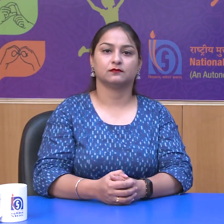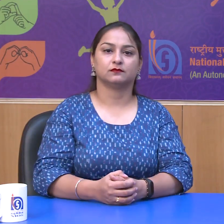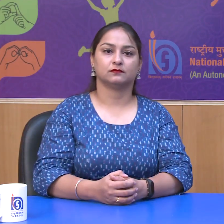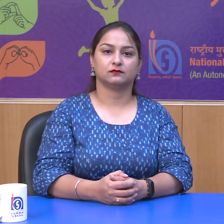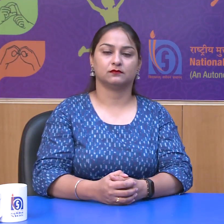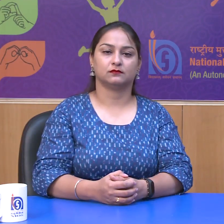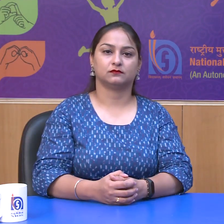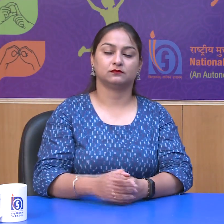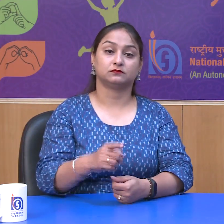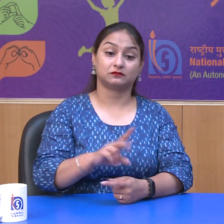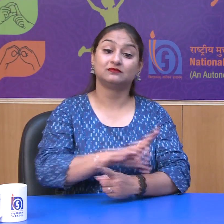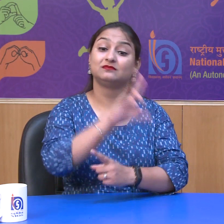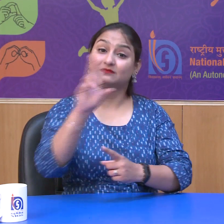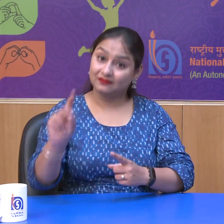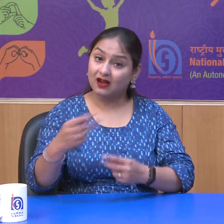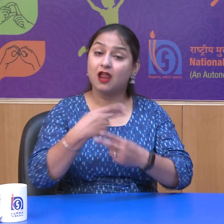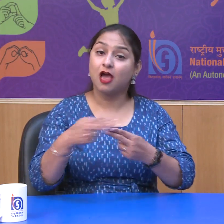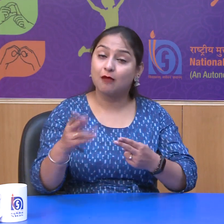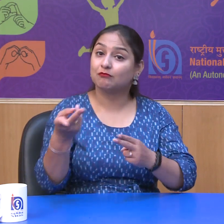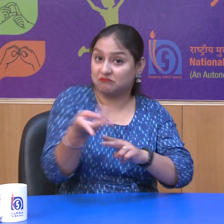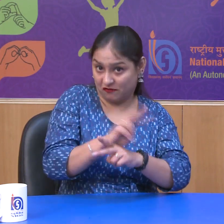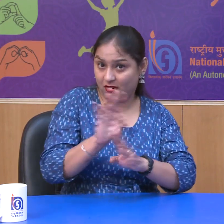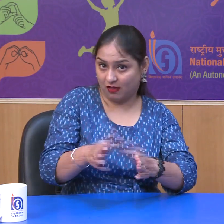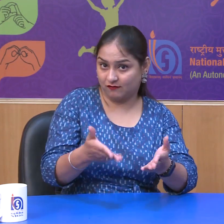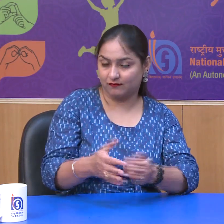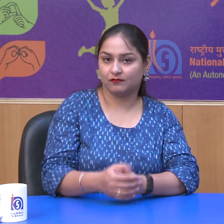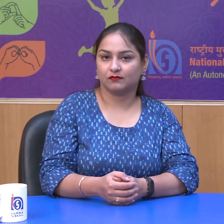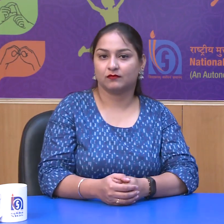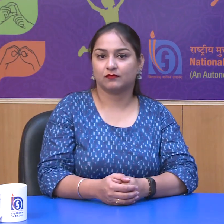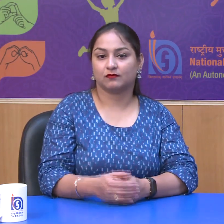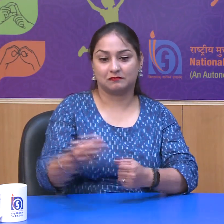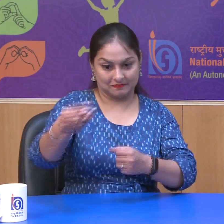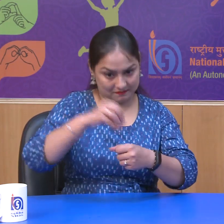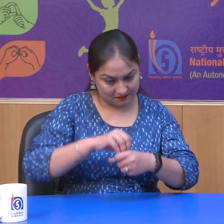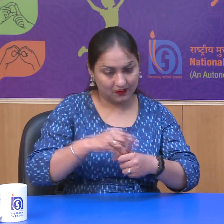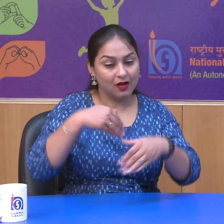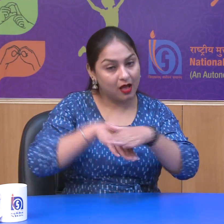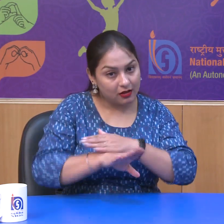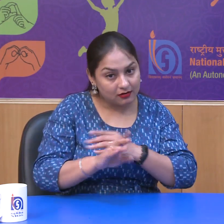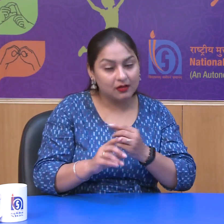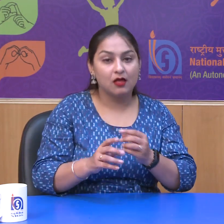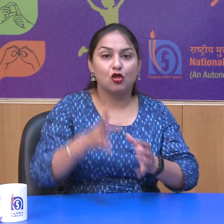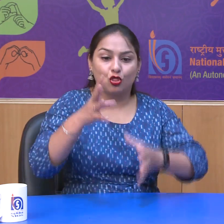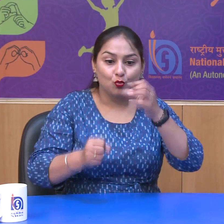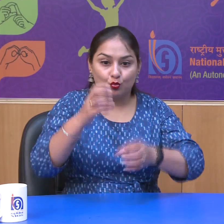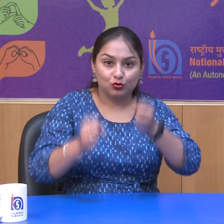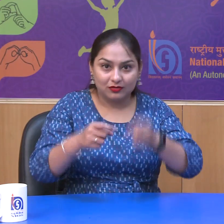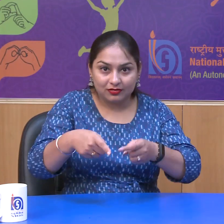there was another terminology which was used for increased milk production,